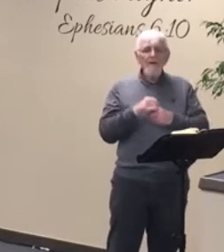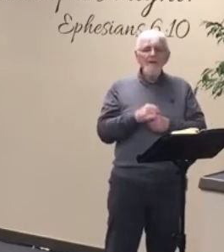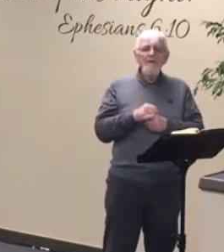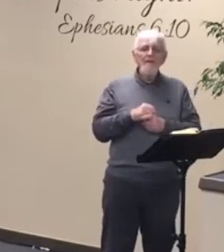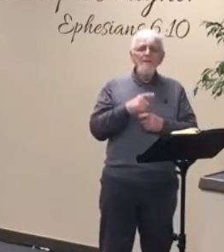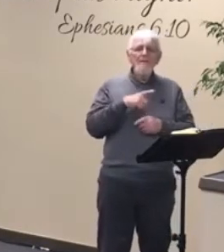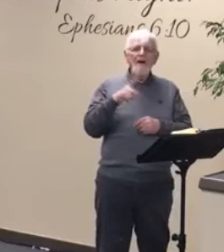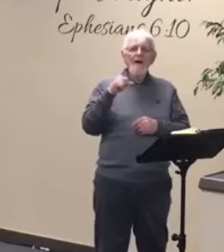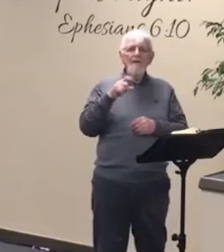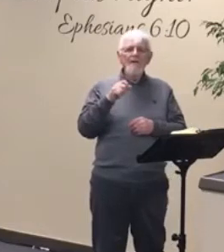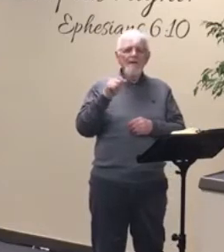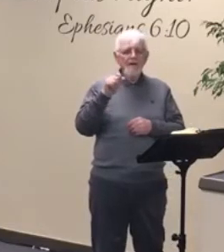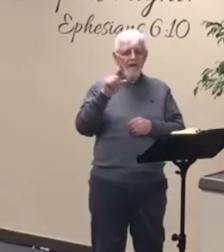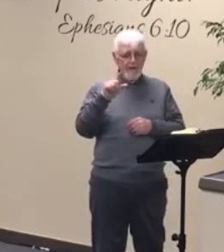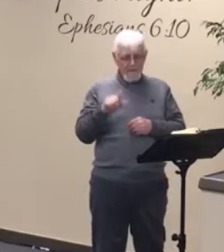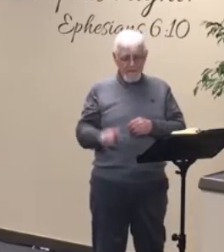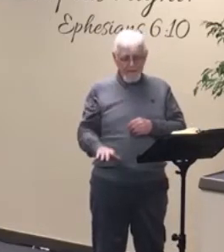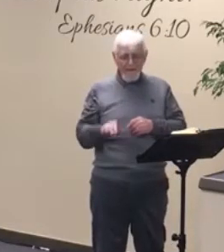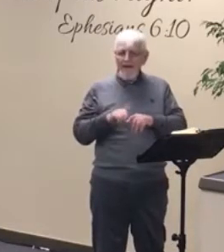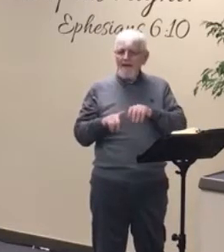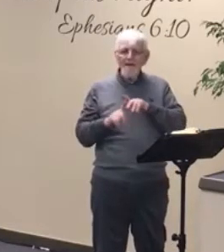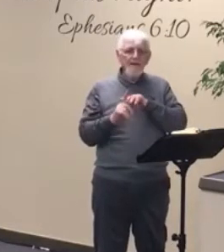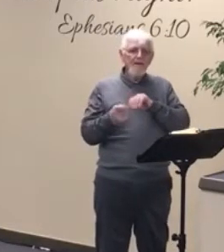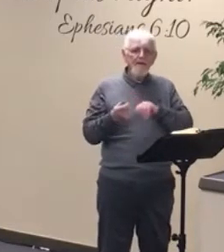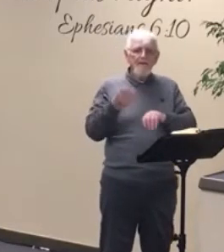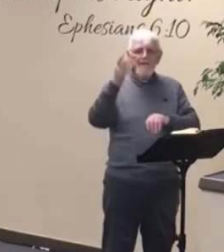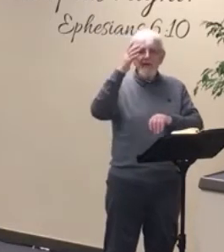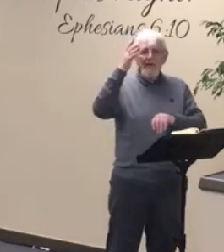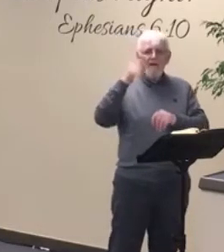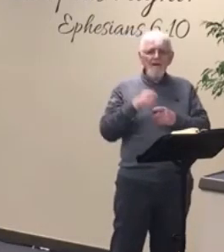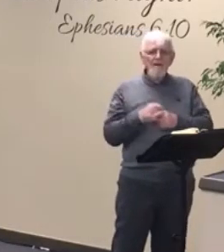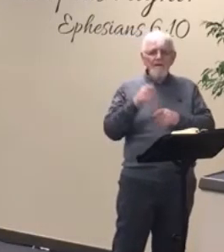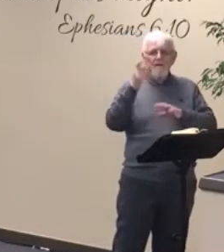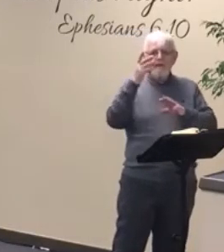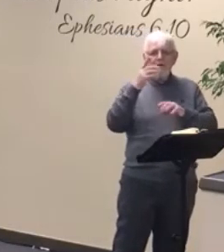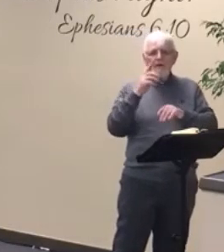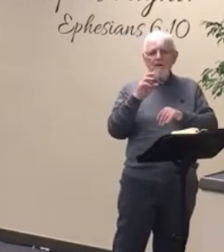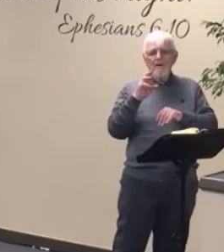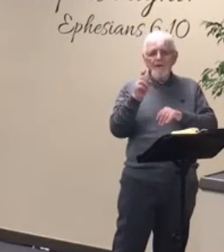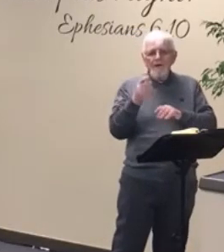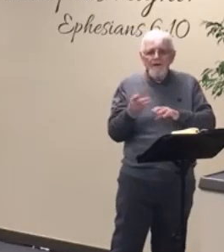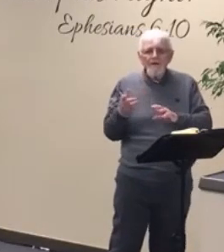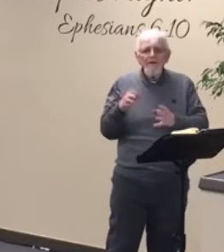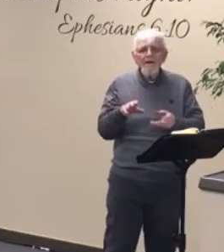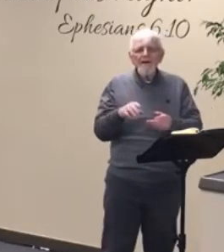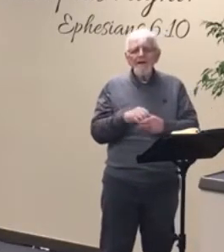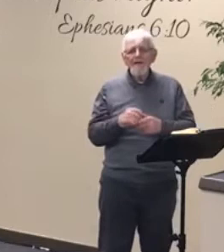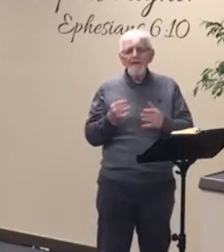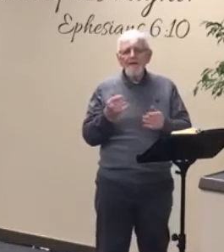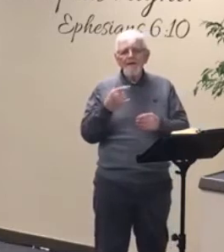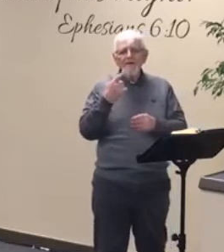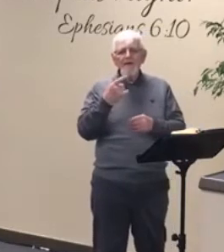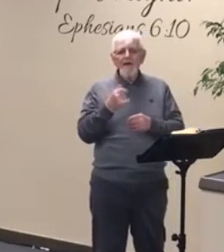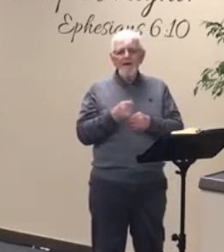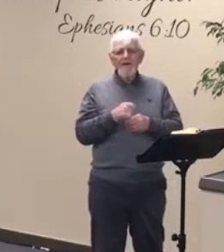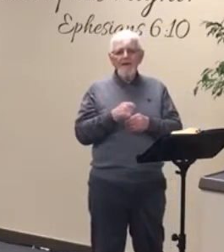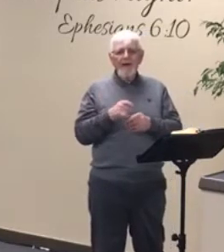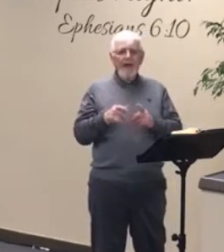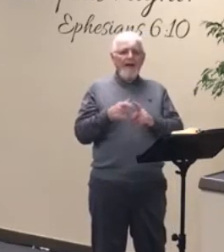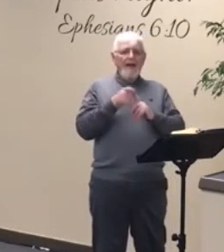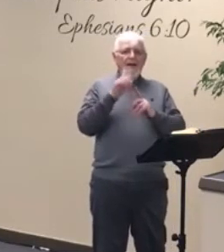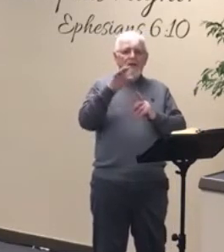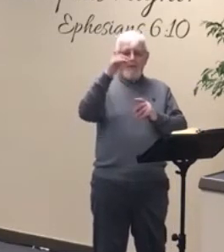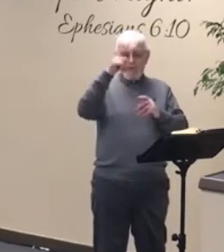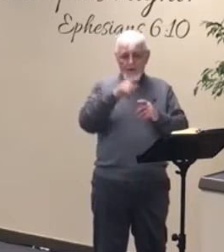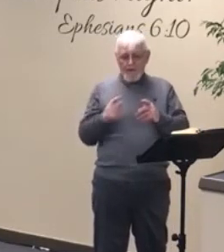The lad cannot leave his father, for if he should leave his father would die. And thou saidst unto thy servants, Except your youngest brother